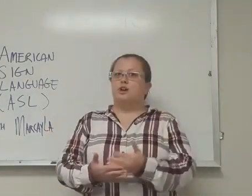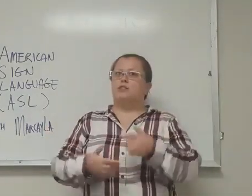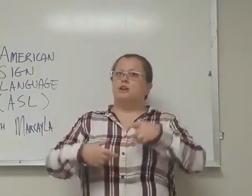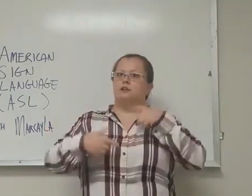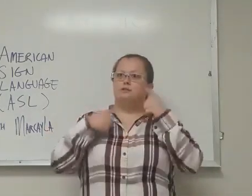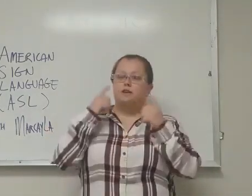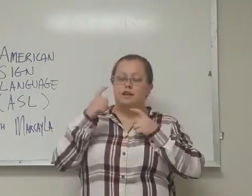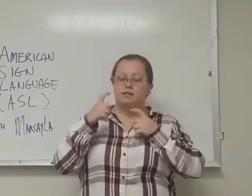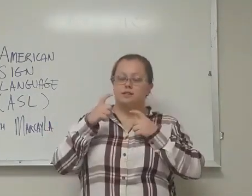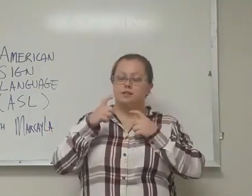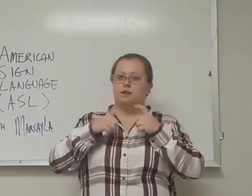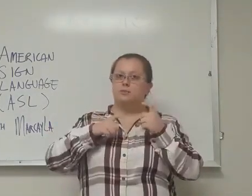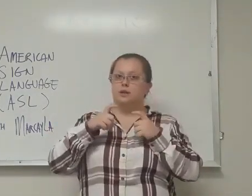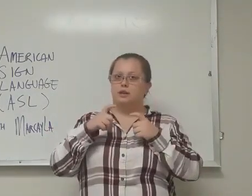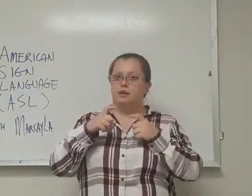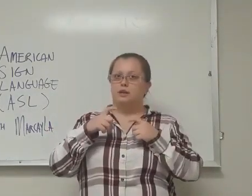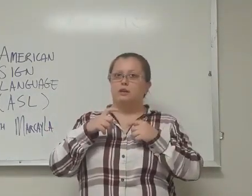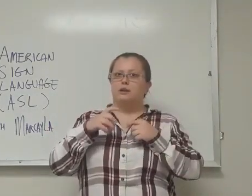then your face is going to be